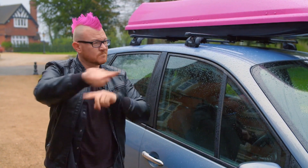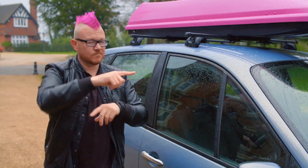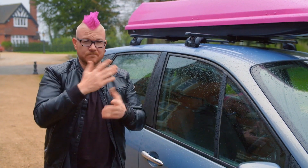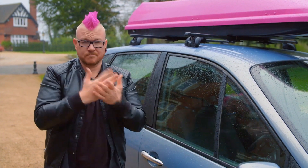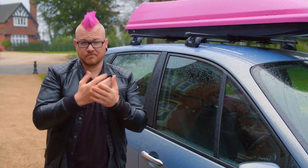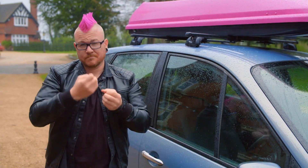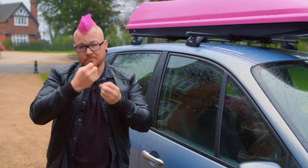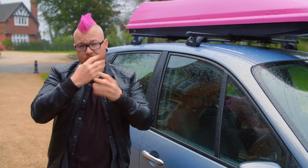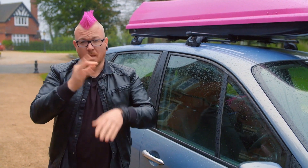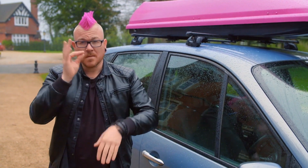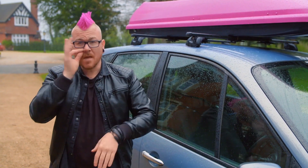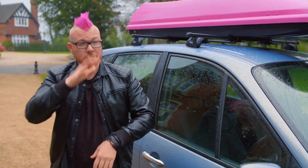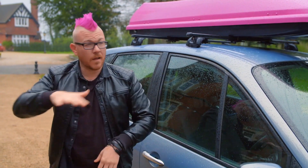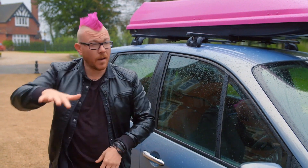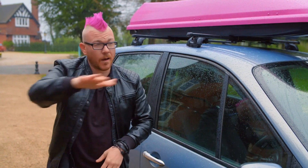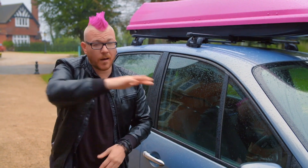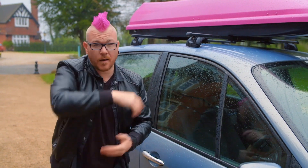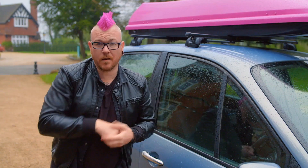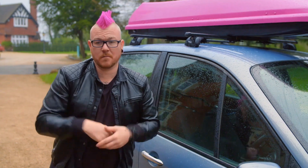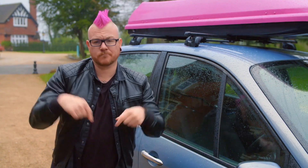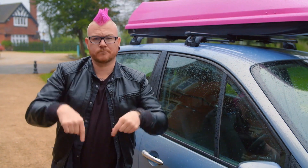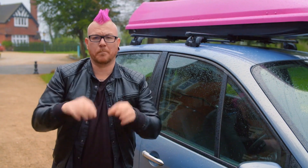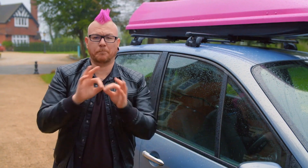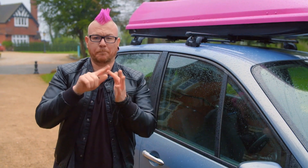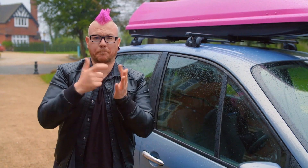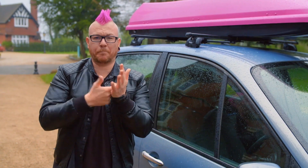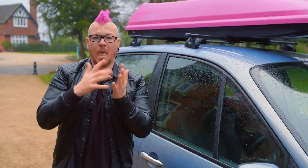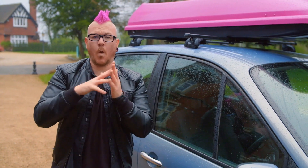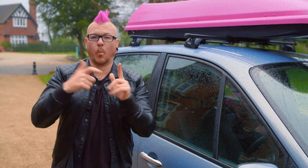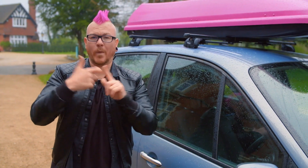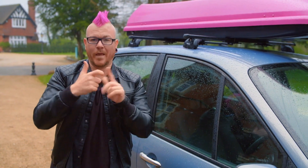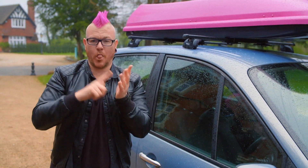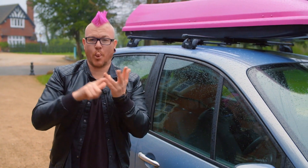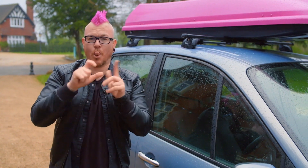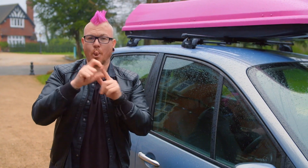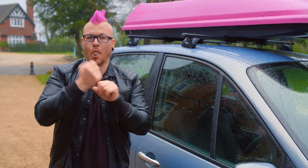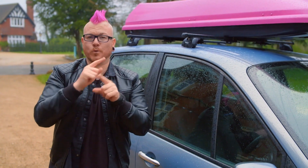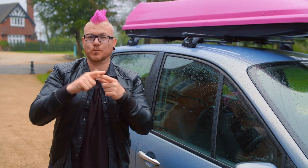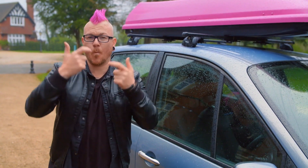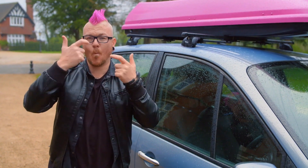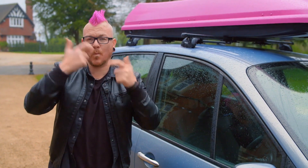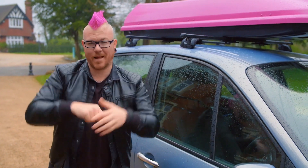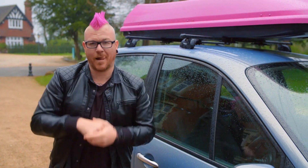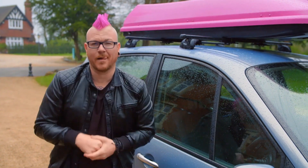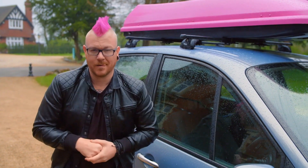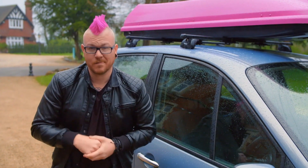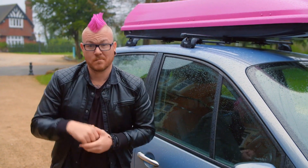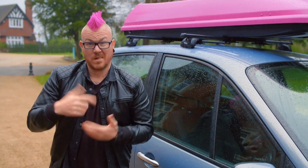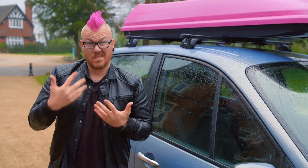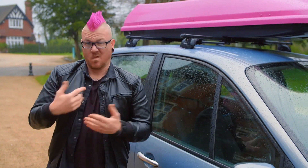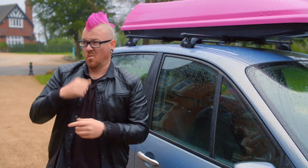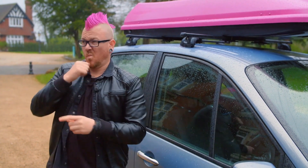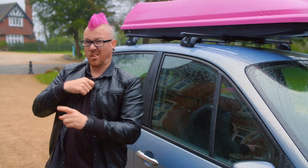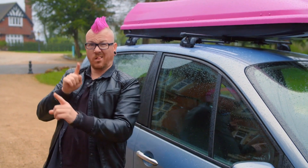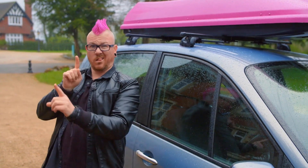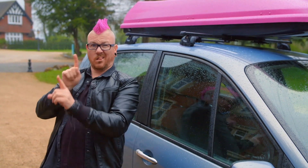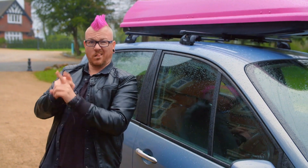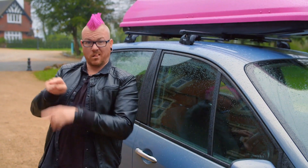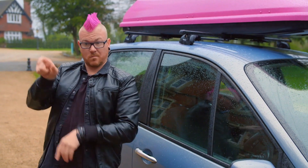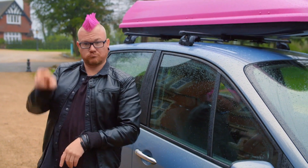I'm here to look around this beautiful garden. This is Berwick Lodge Hotel. And I'll